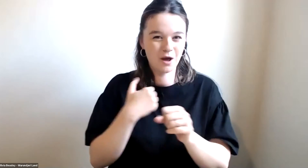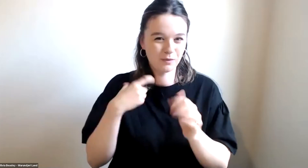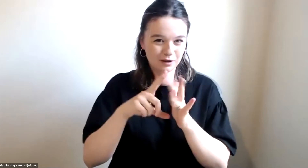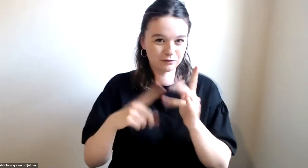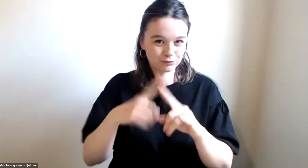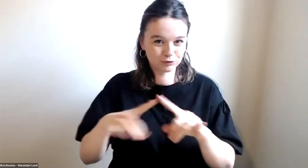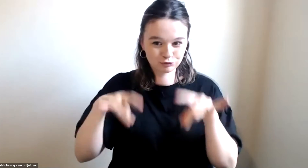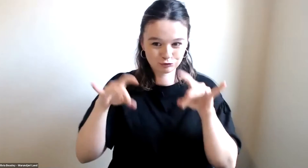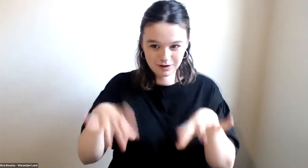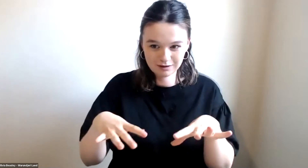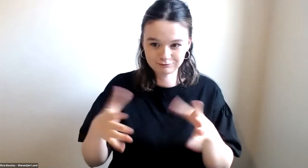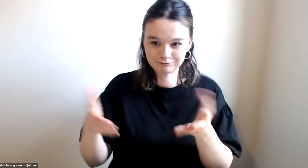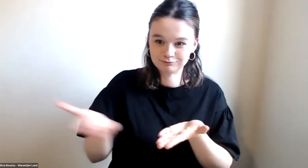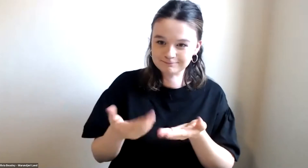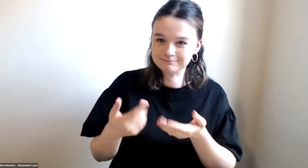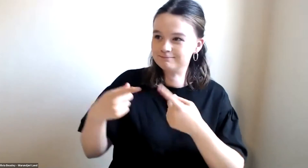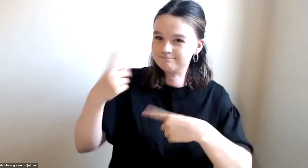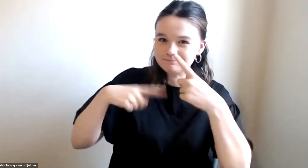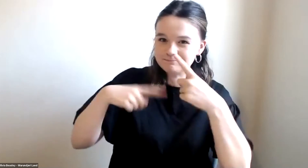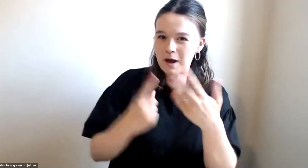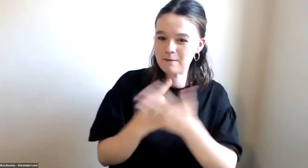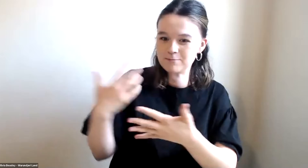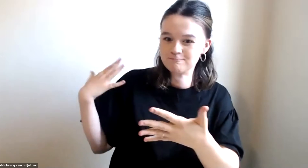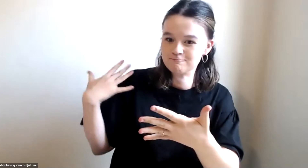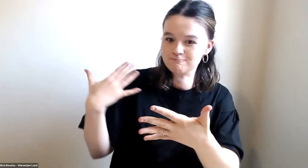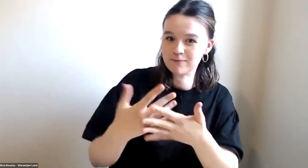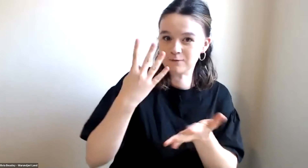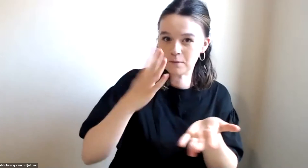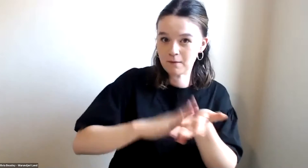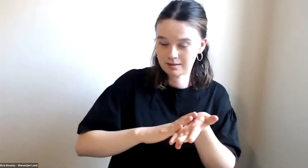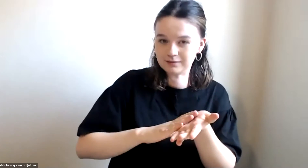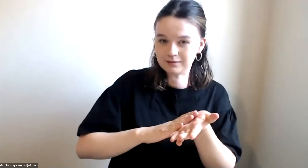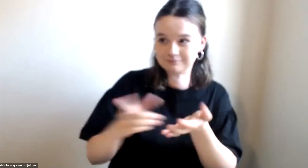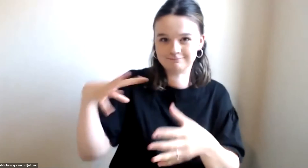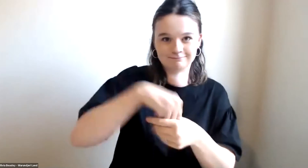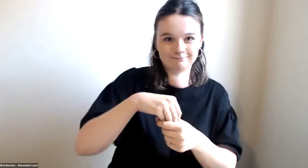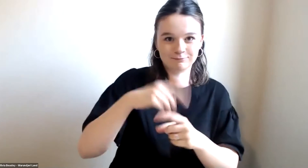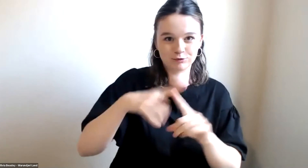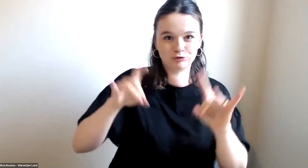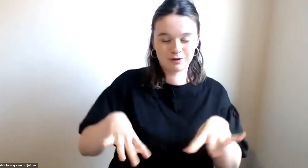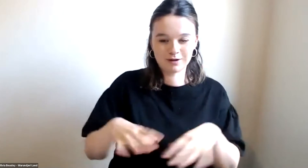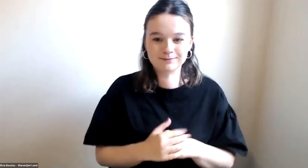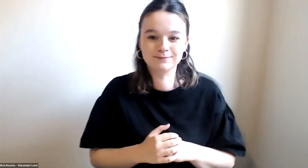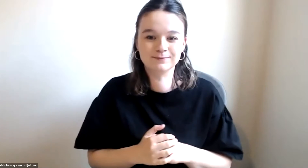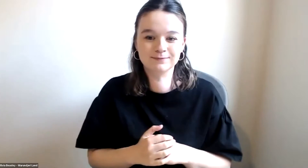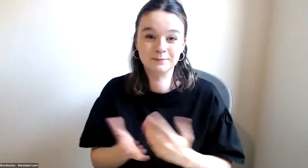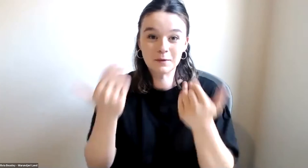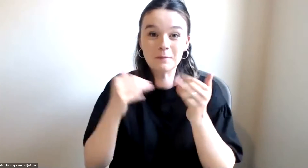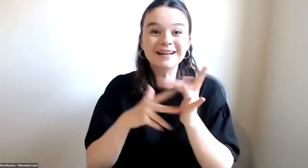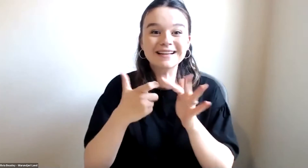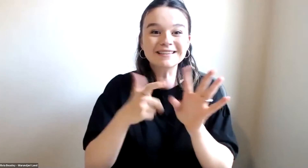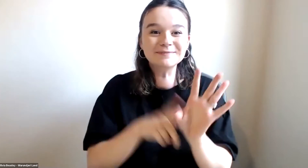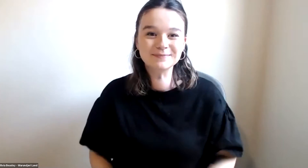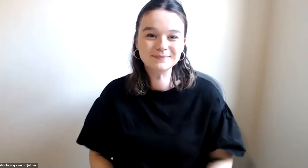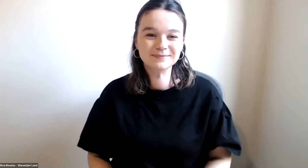So before we move on, I'd like to introduce Nicky Long, our CEO. She has been on board